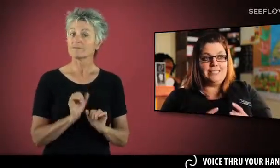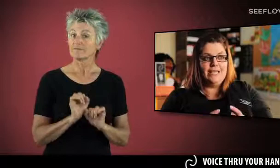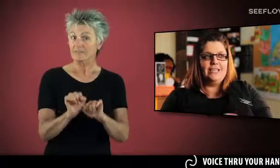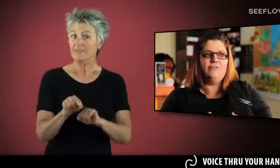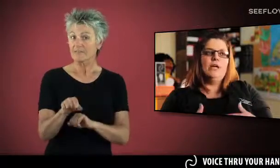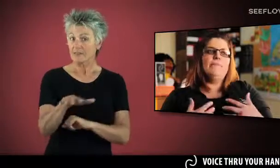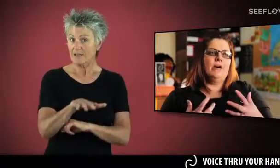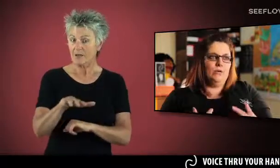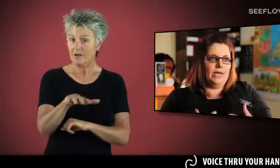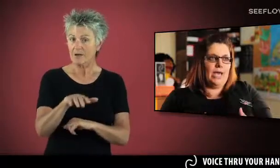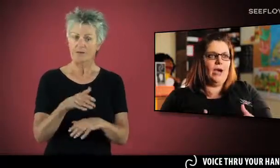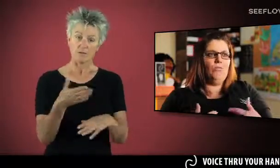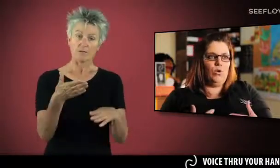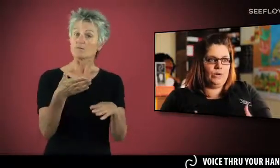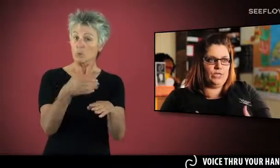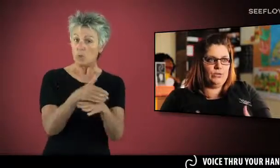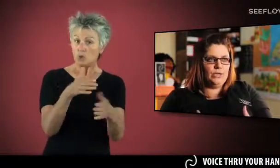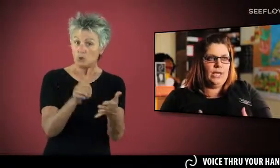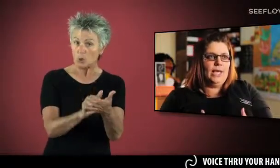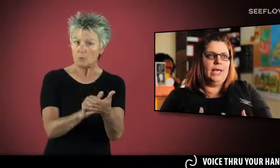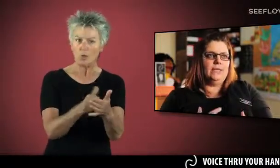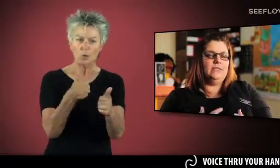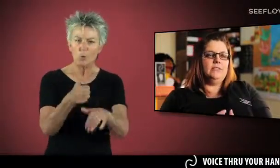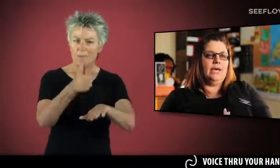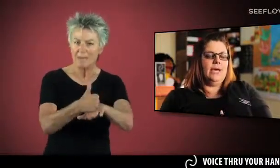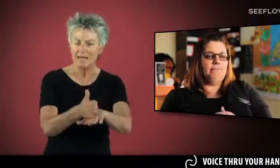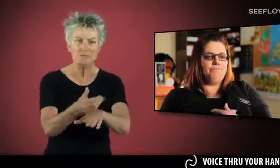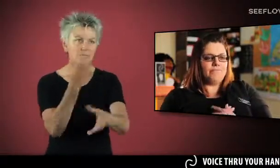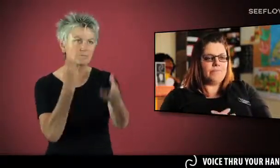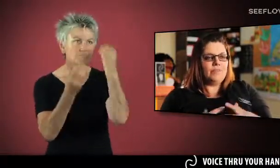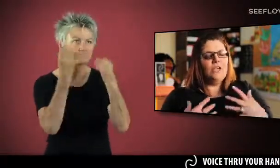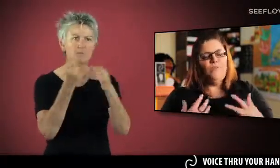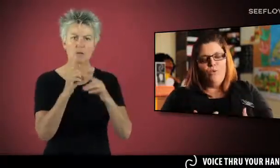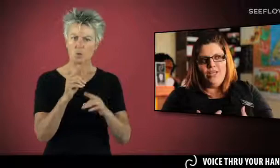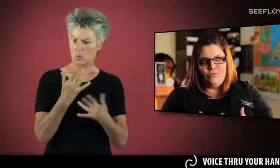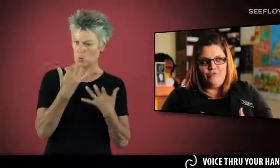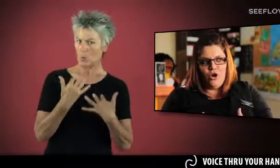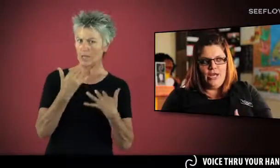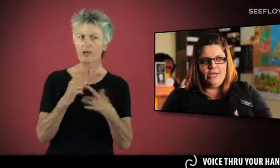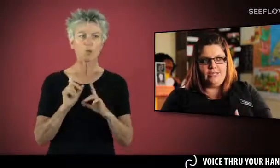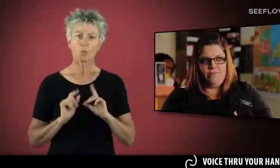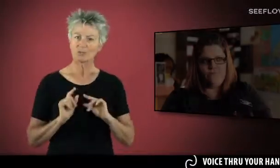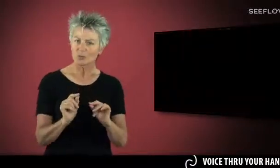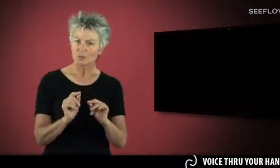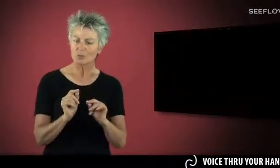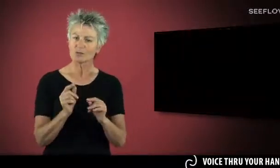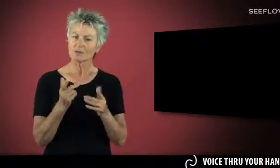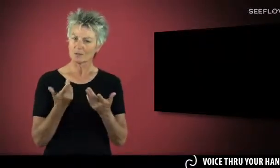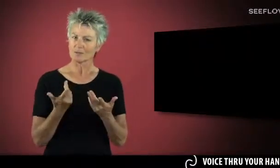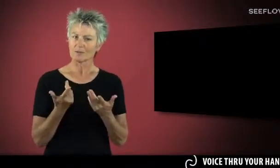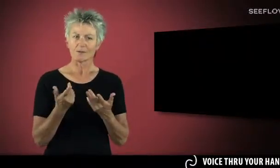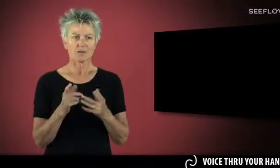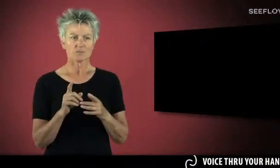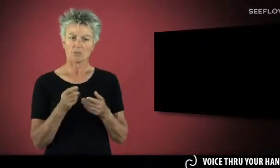good base to find about who we are and what we do, and what we can provide and support them with.